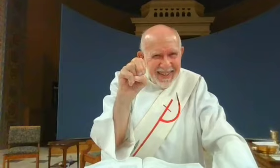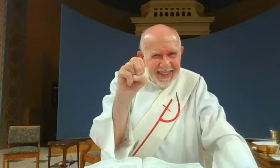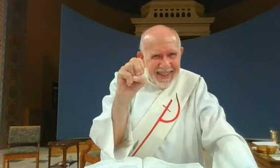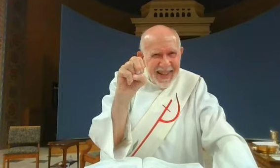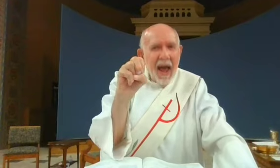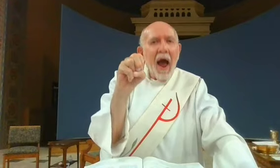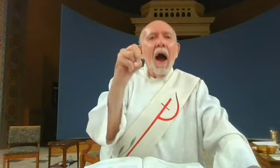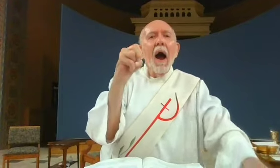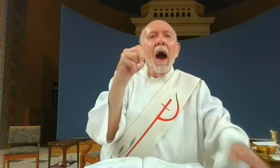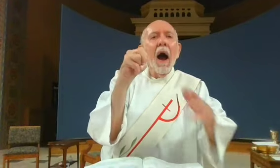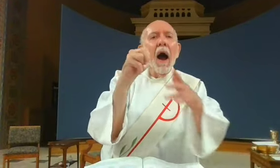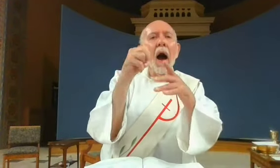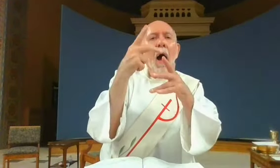he.